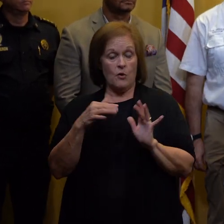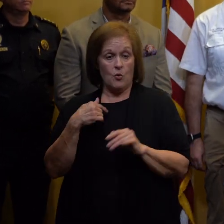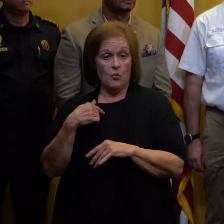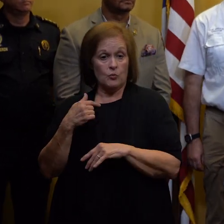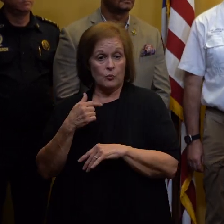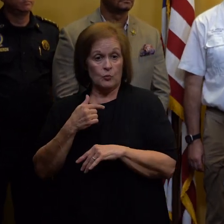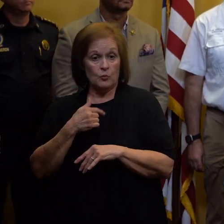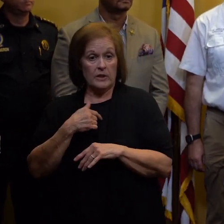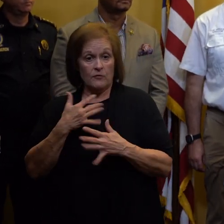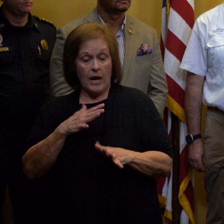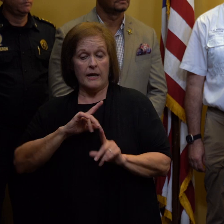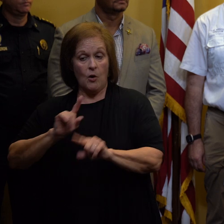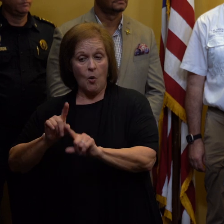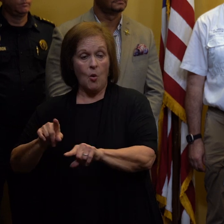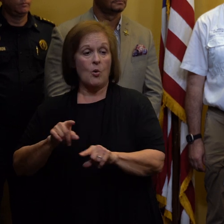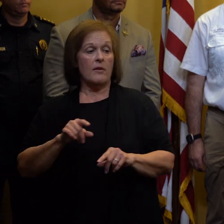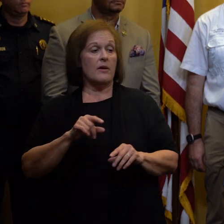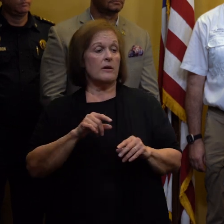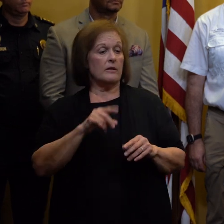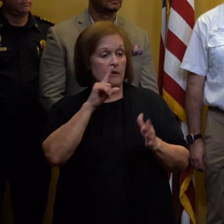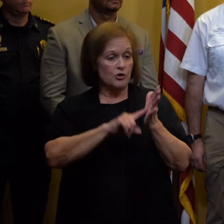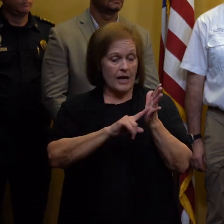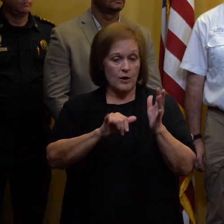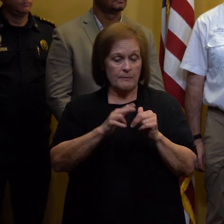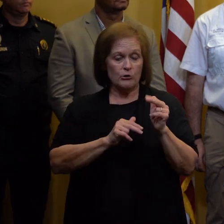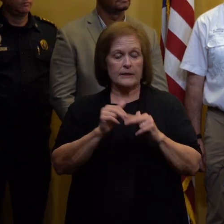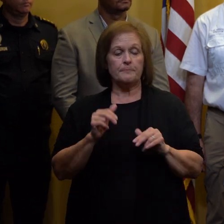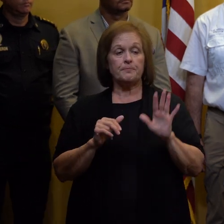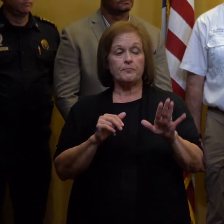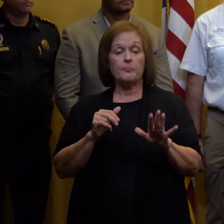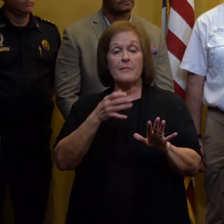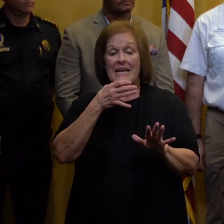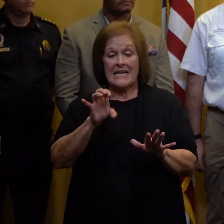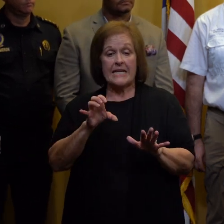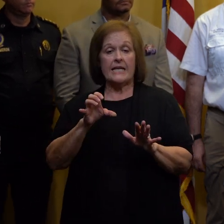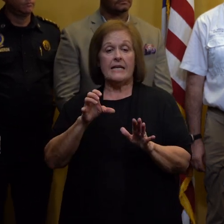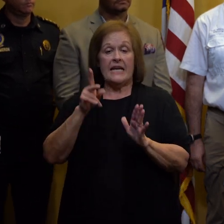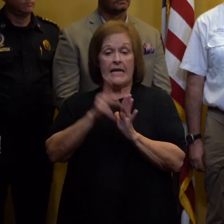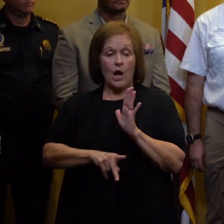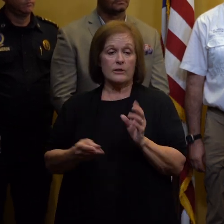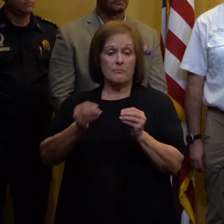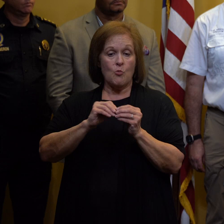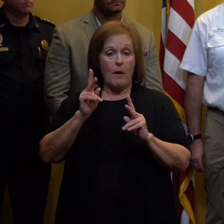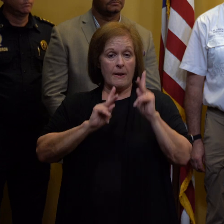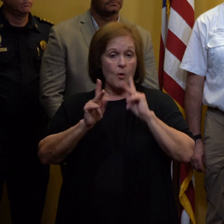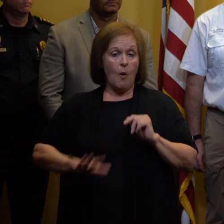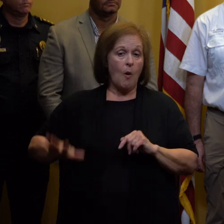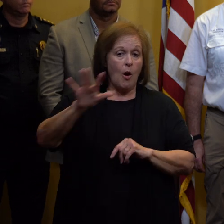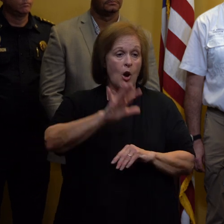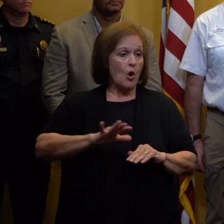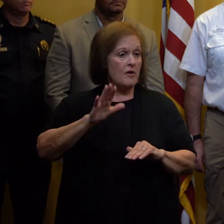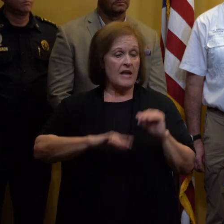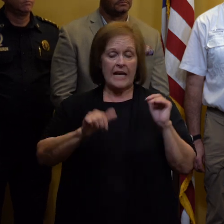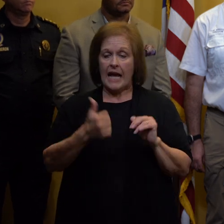checking up on some of the buildings that we knew were having work done. And just a reminder, heat kills more individuals worldwide than any other